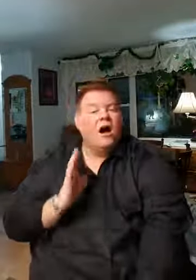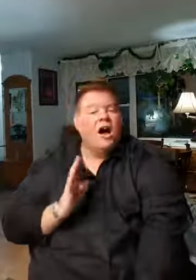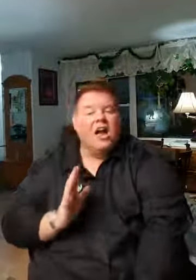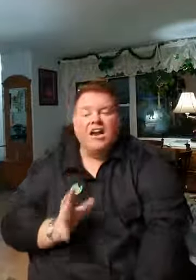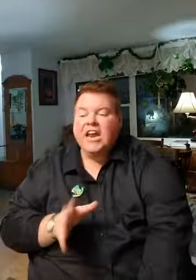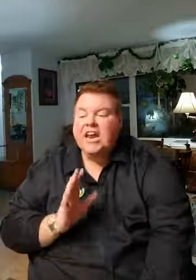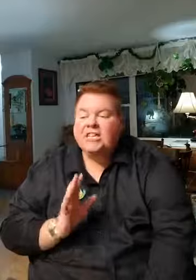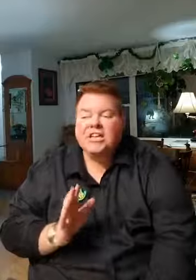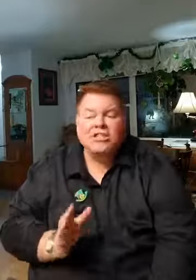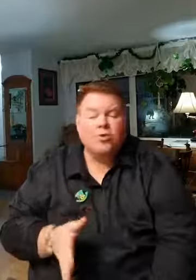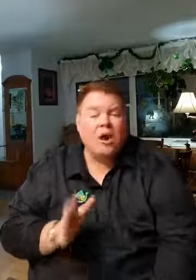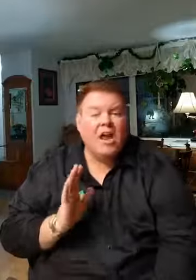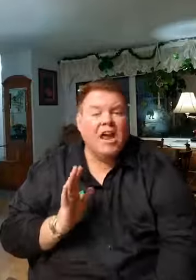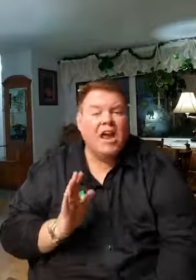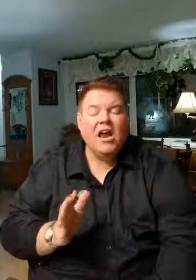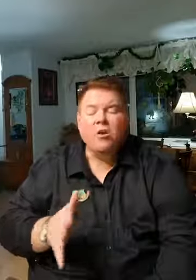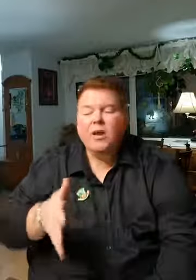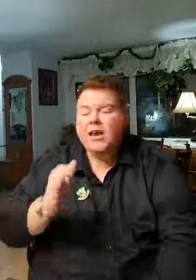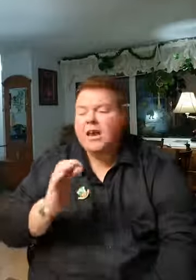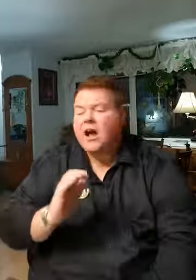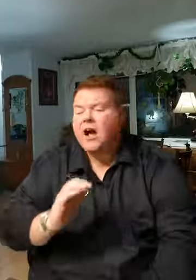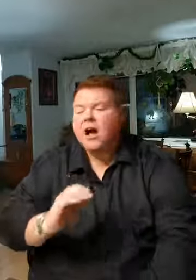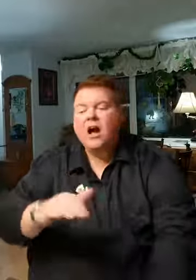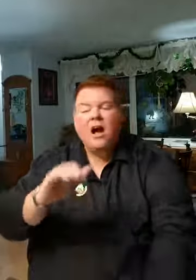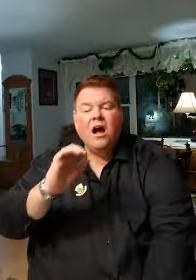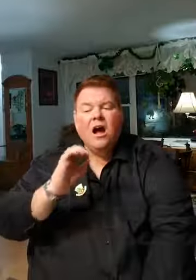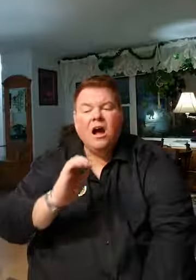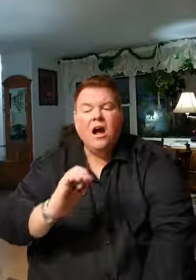where we are. It is where we are.